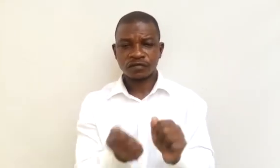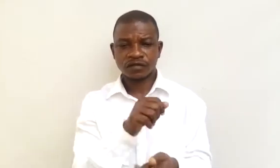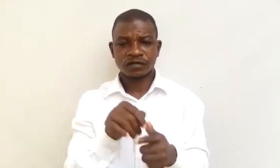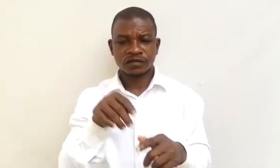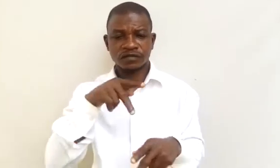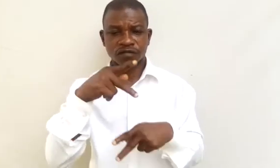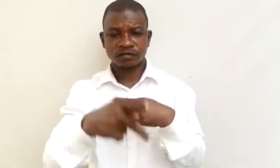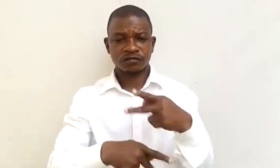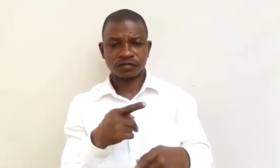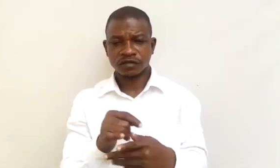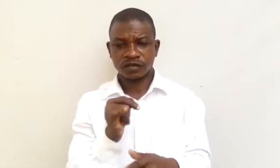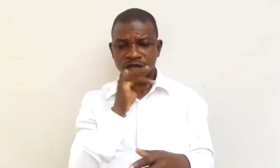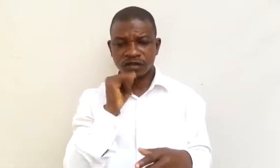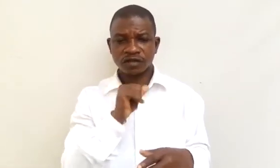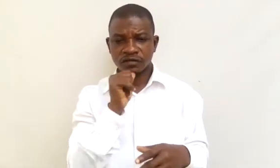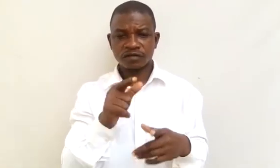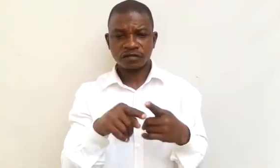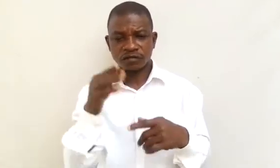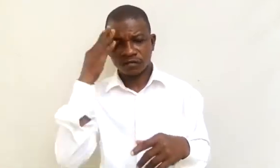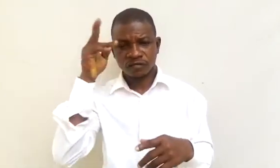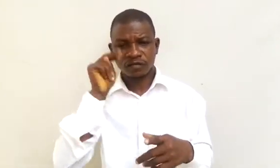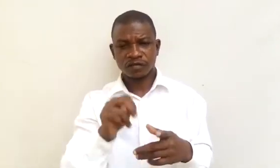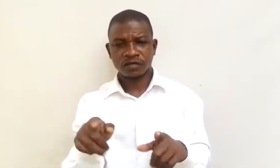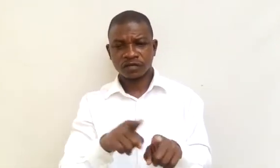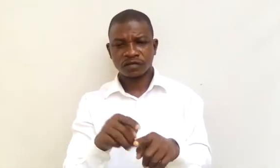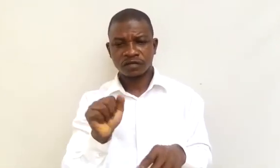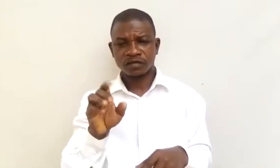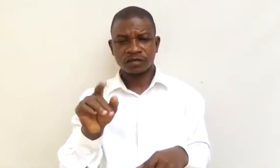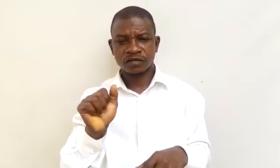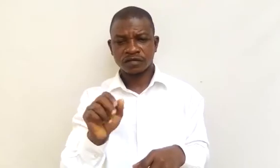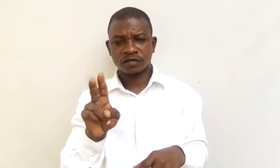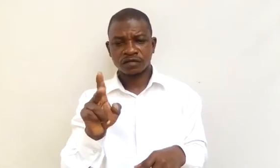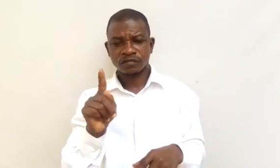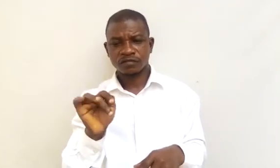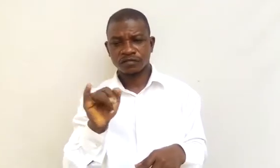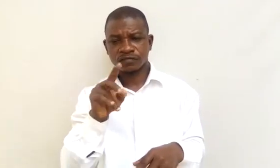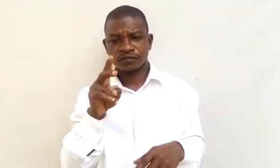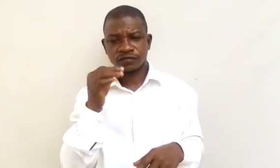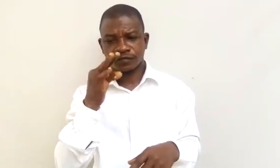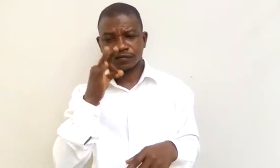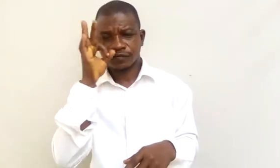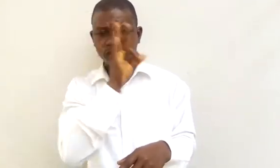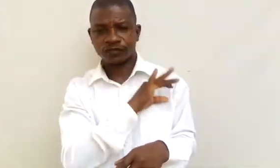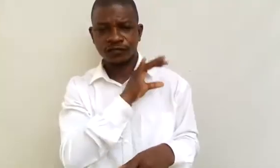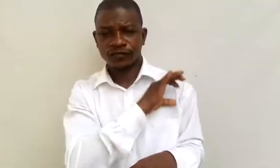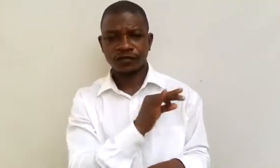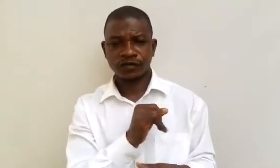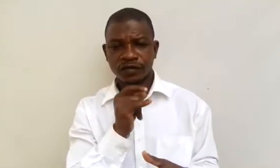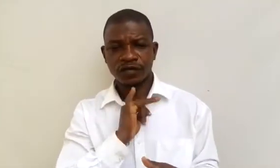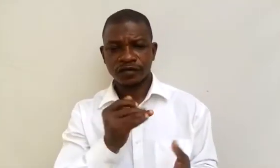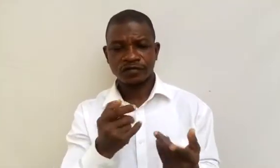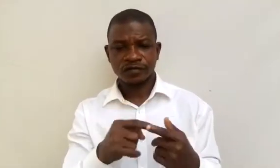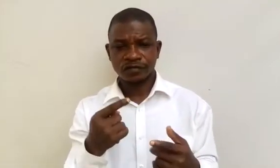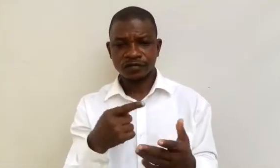process are known as adaptive features. And when we talk about adaptive